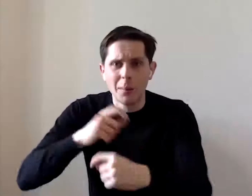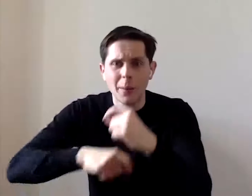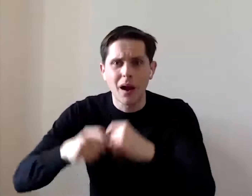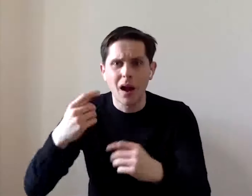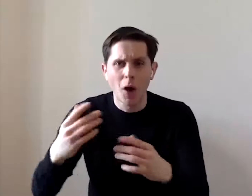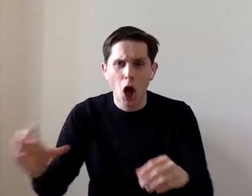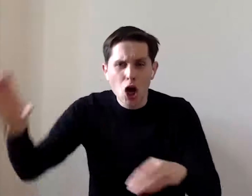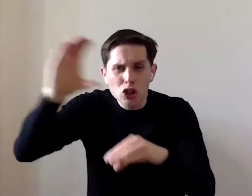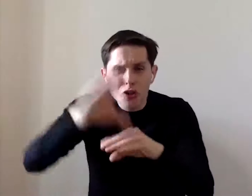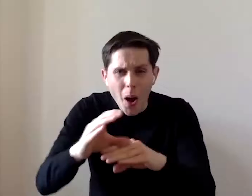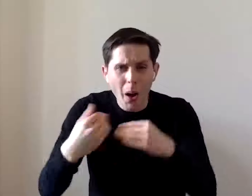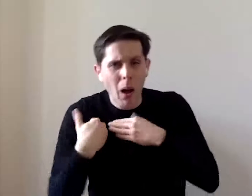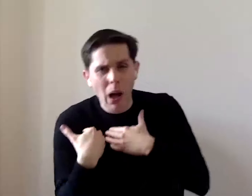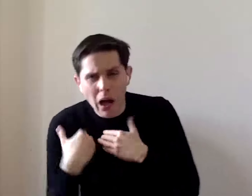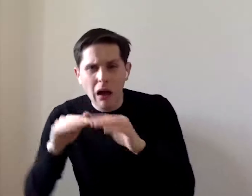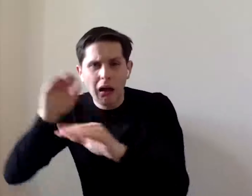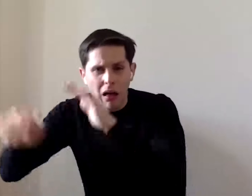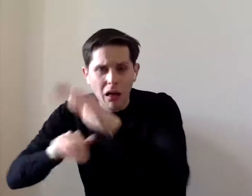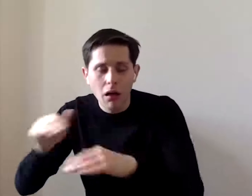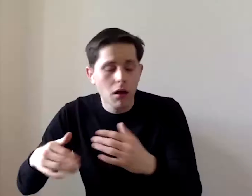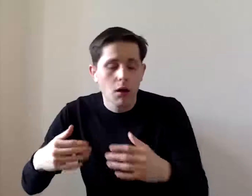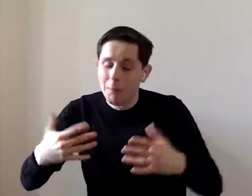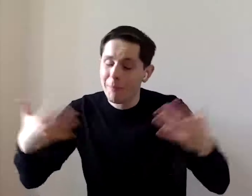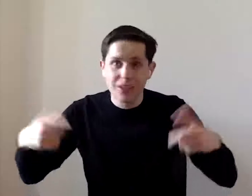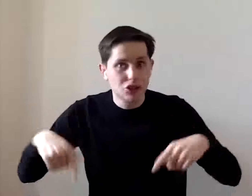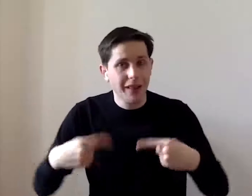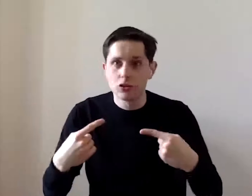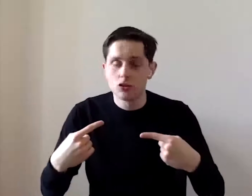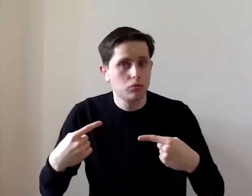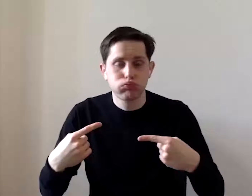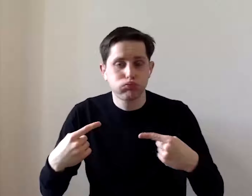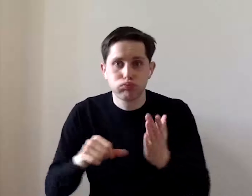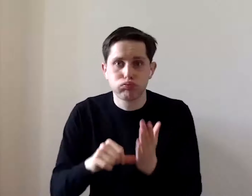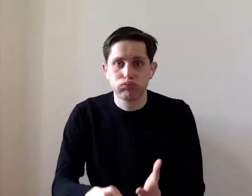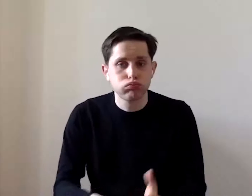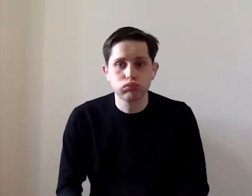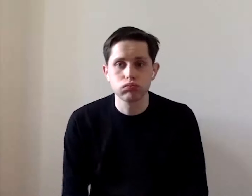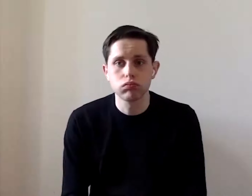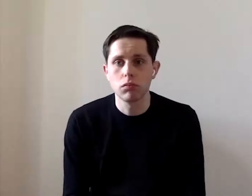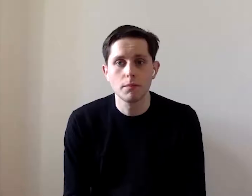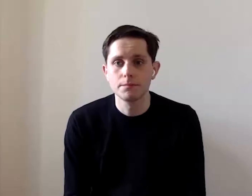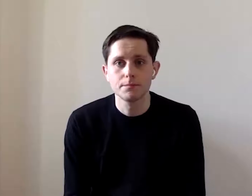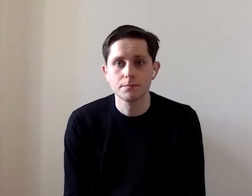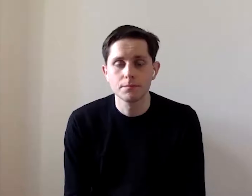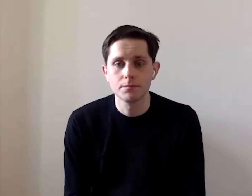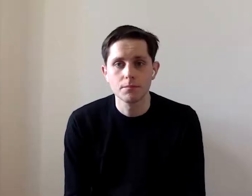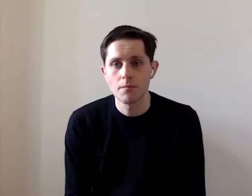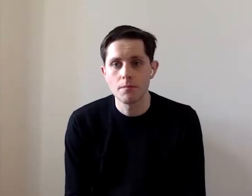of becomes a little bit challenging. And for me, I felt very much a